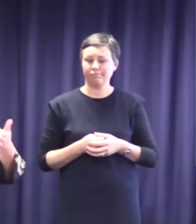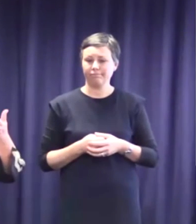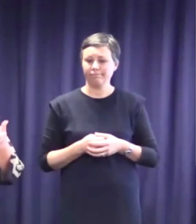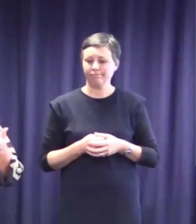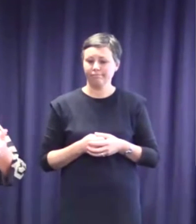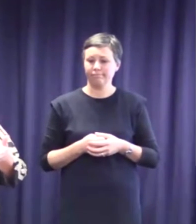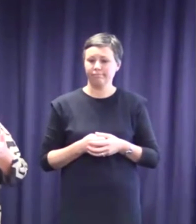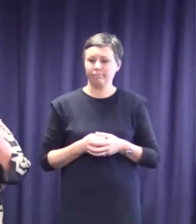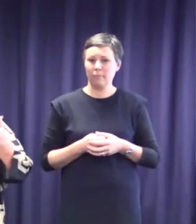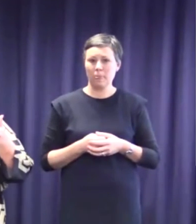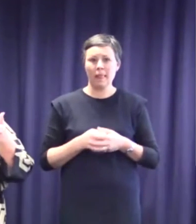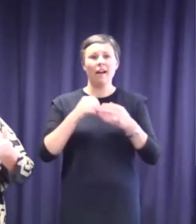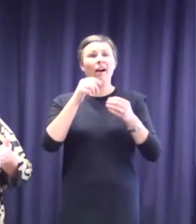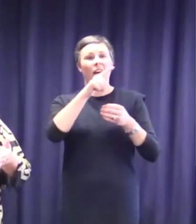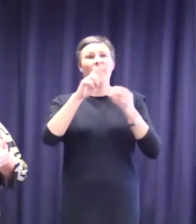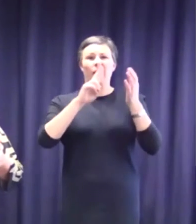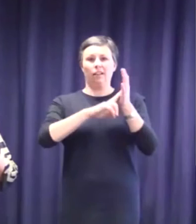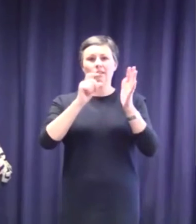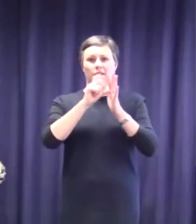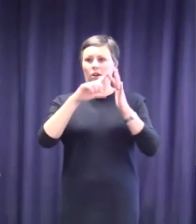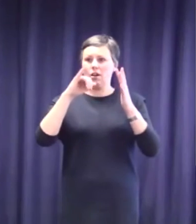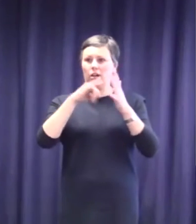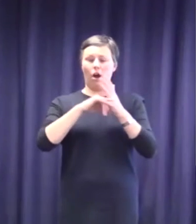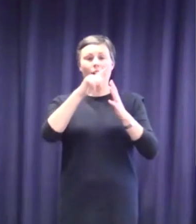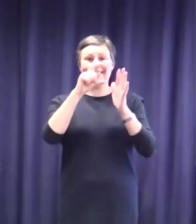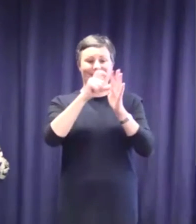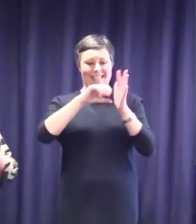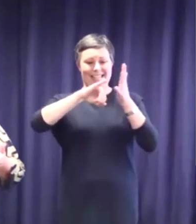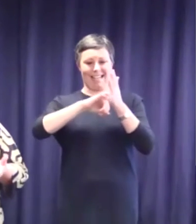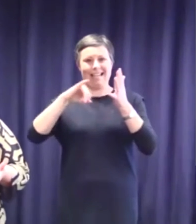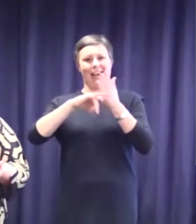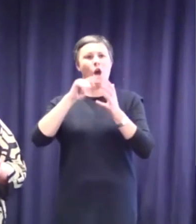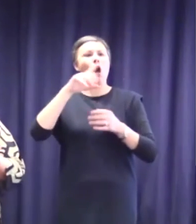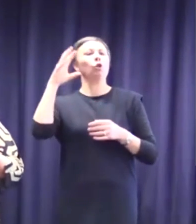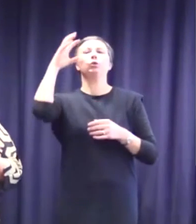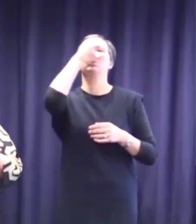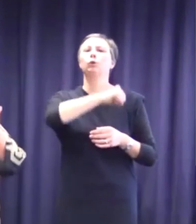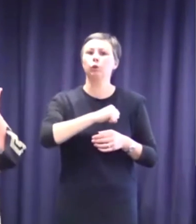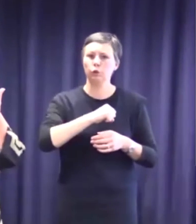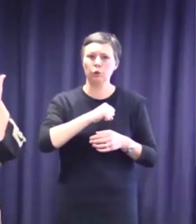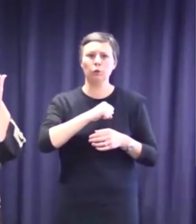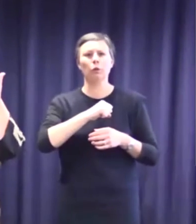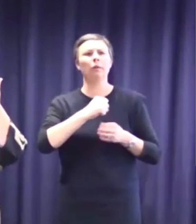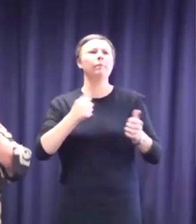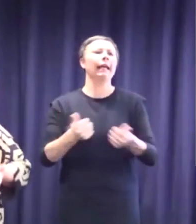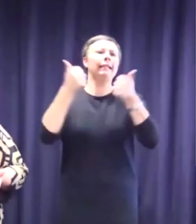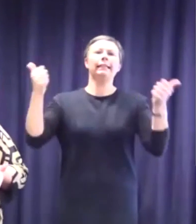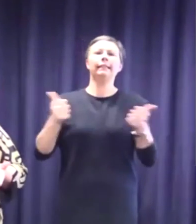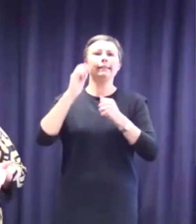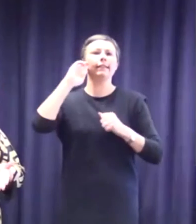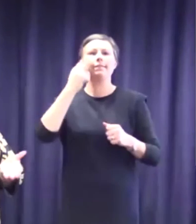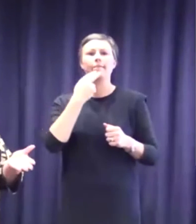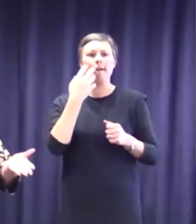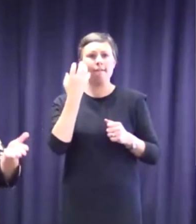funds. The assumption that DSS was working on was that there would be much greater numbers